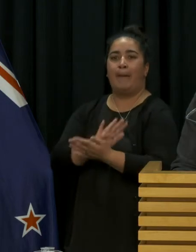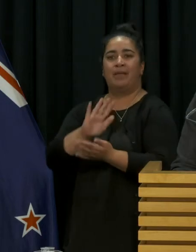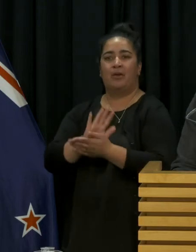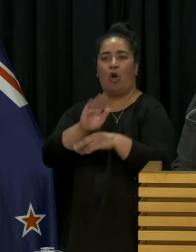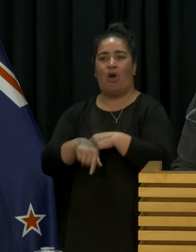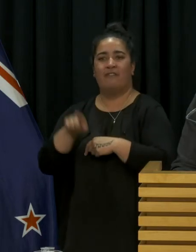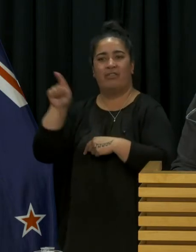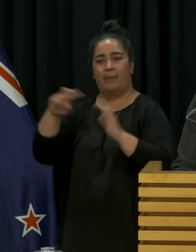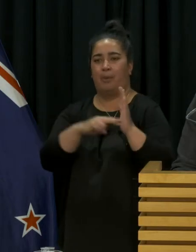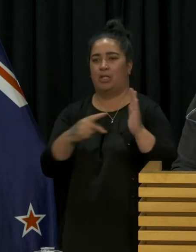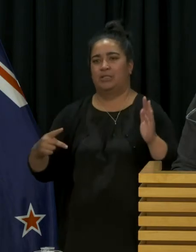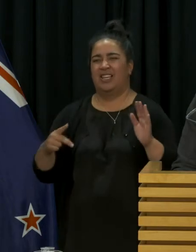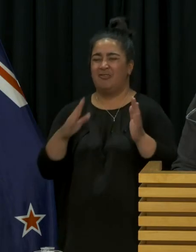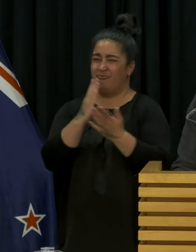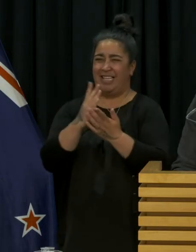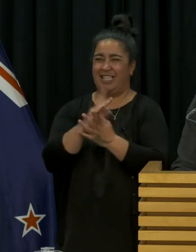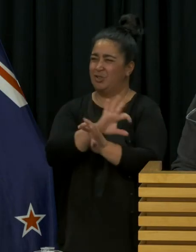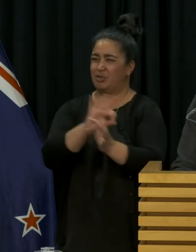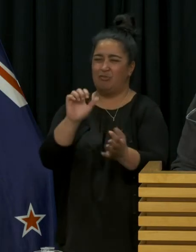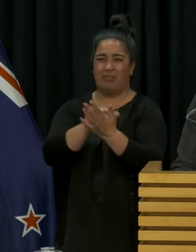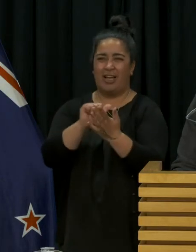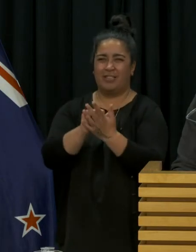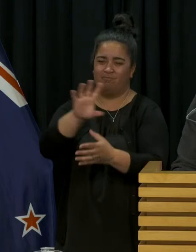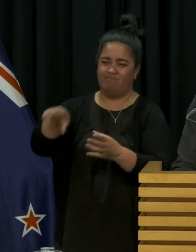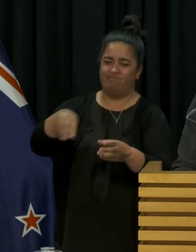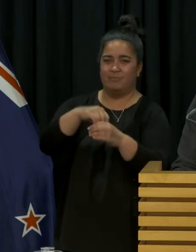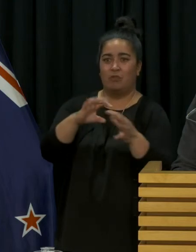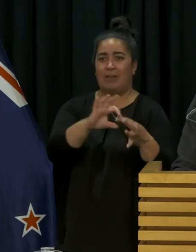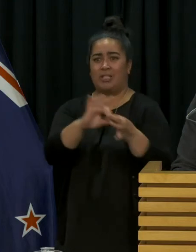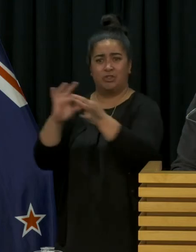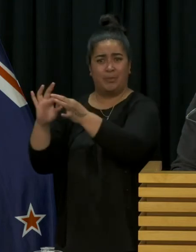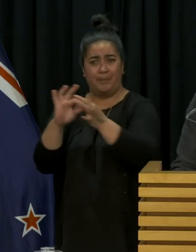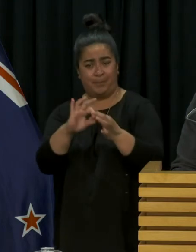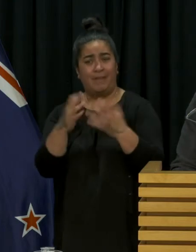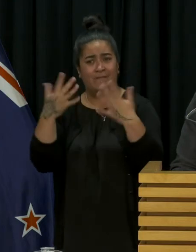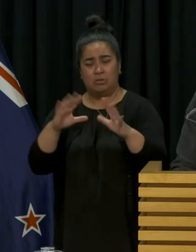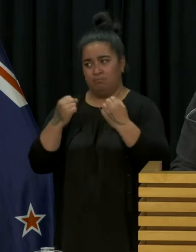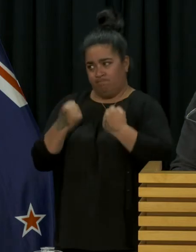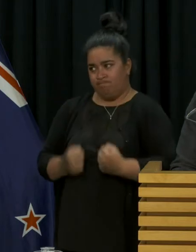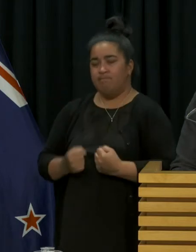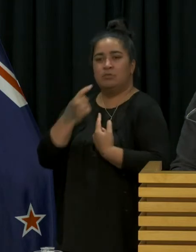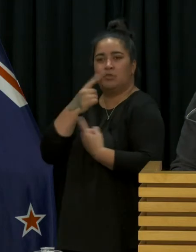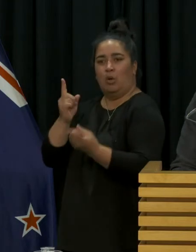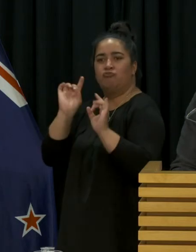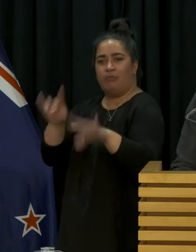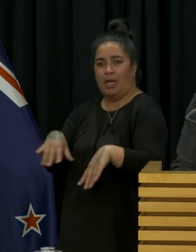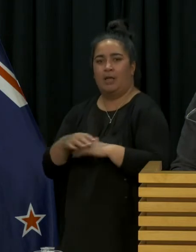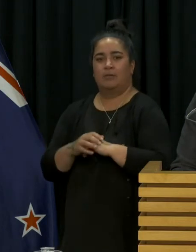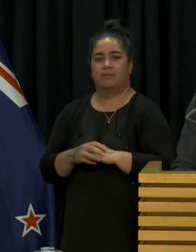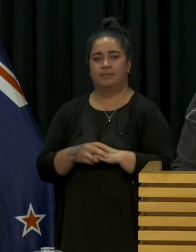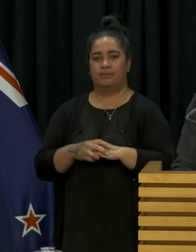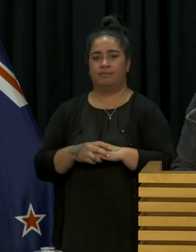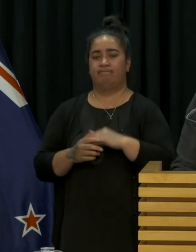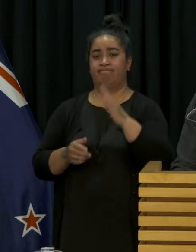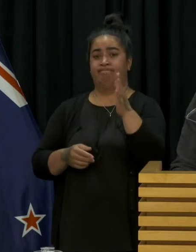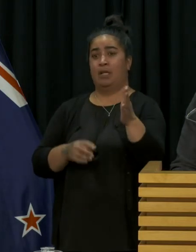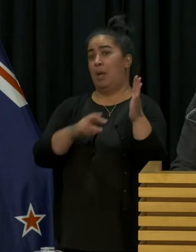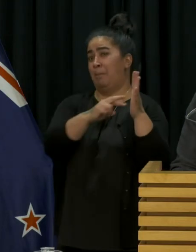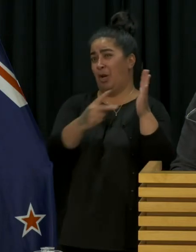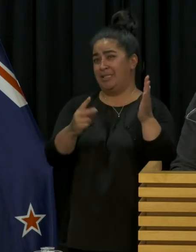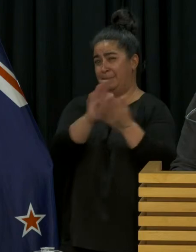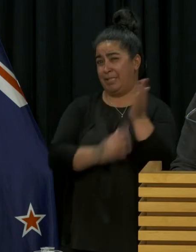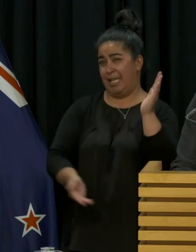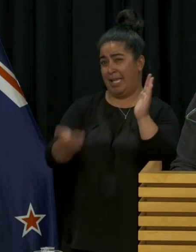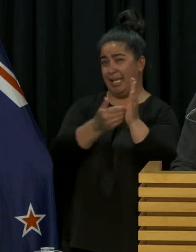it's just not in keeping with our relationship, and I've spoken firmly on it, and I will keep doing so. This policy put extra strain on our police force.